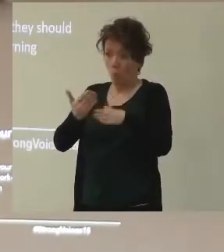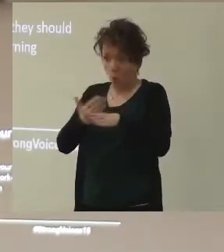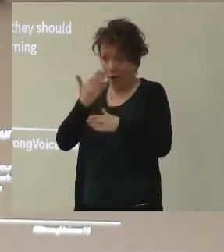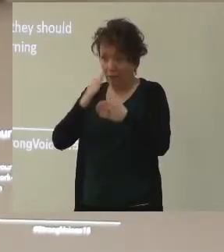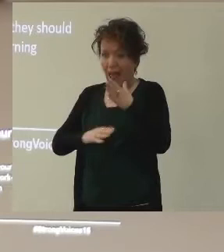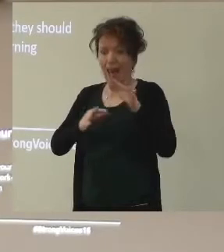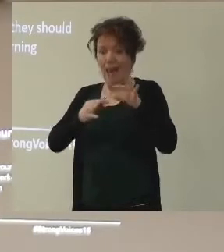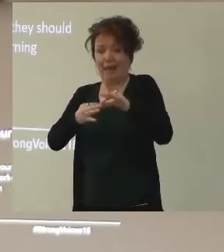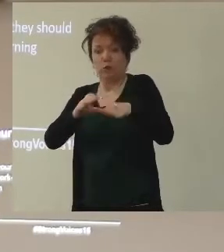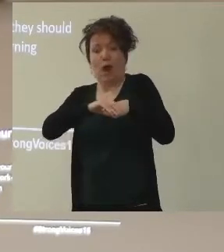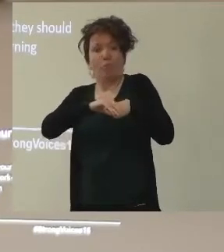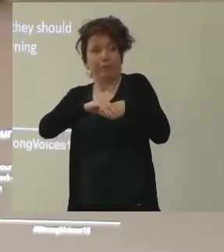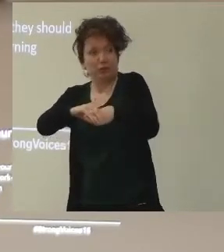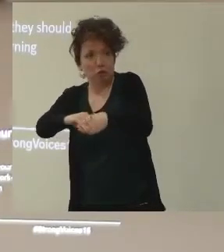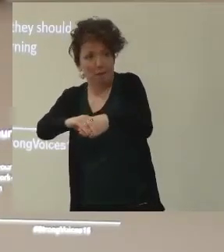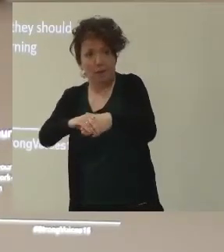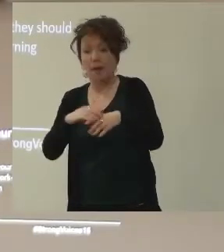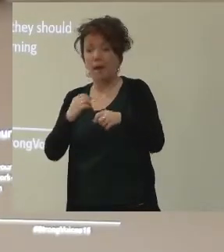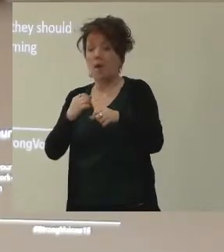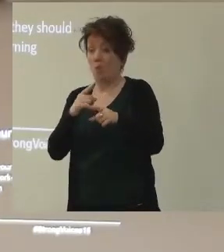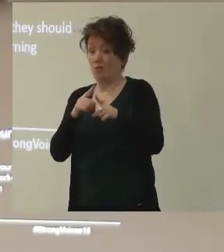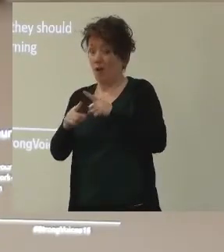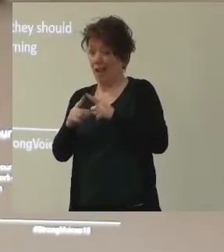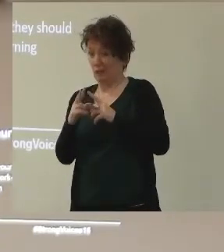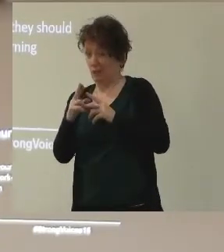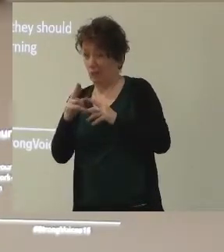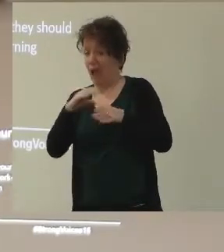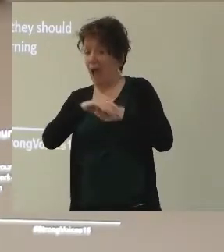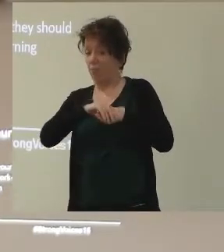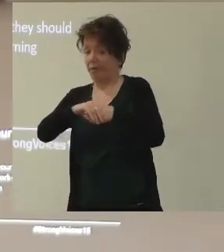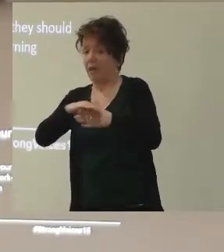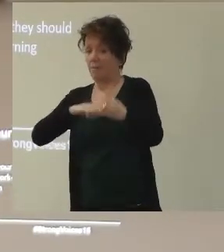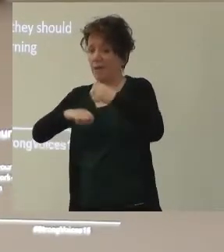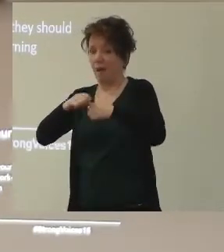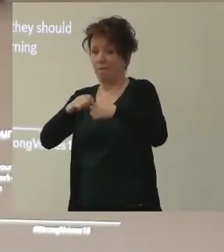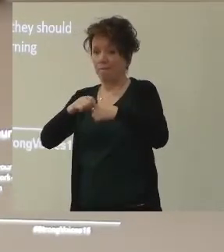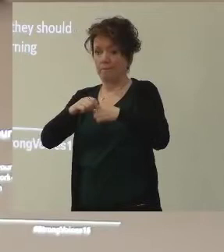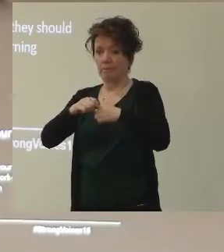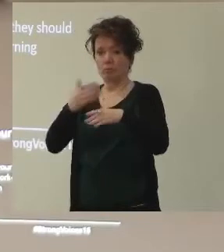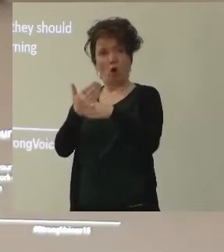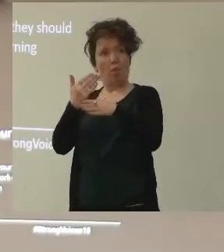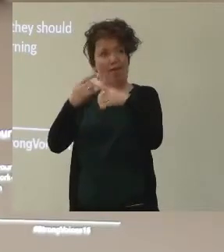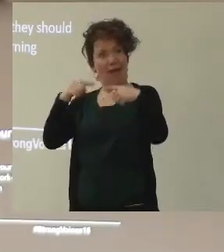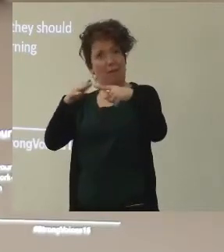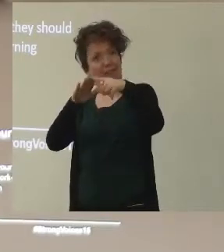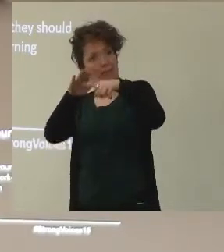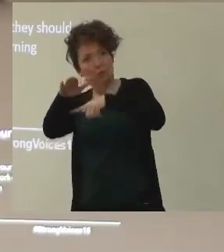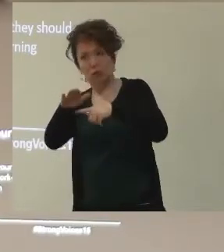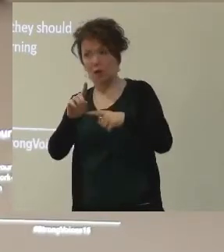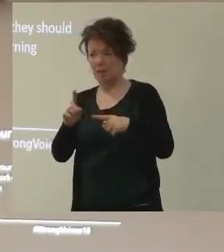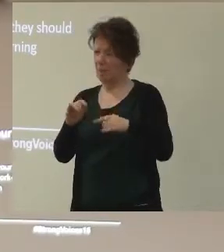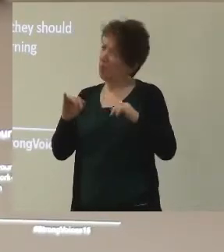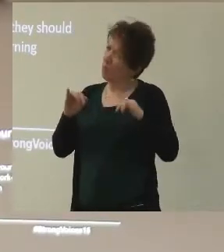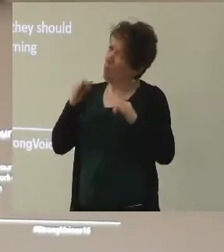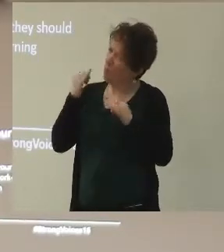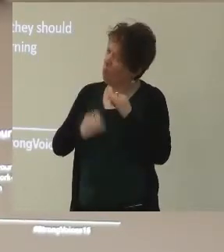to apprenticeships, and we try and make sure the apprenticeships are linked to trades where we know there are going to be jobs in the future. Because I think one of the worst things you can do